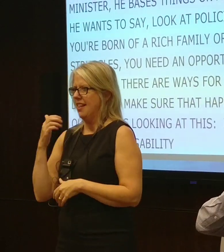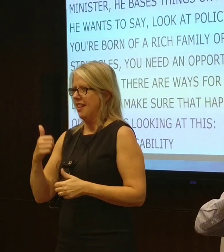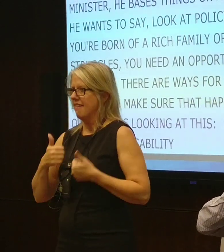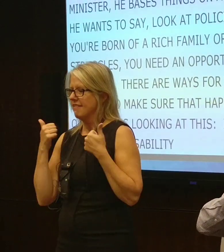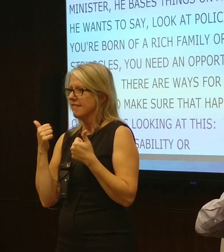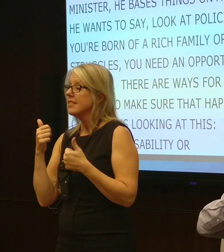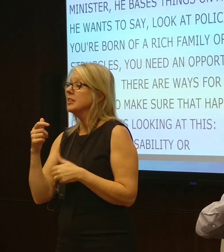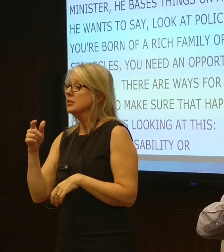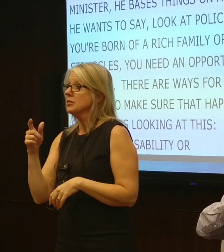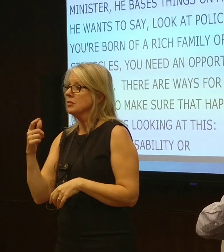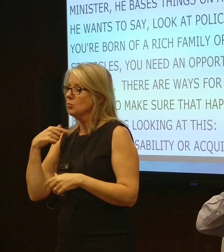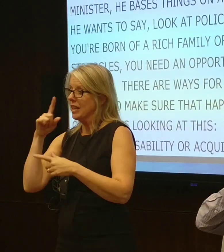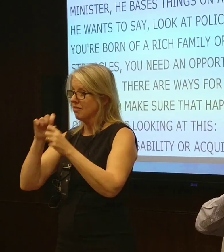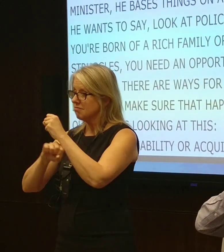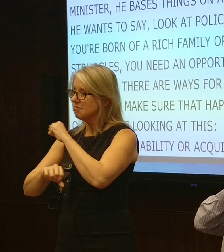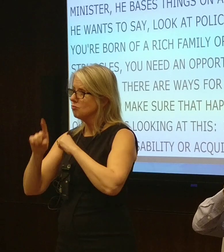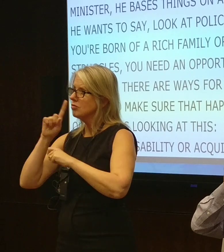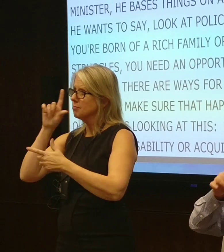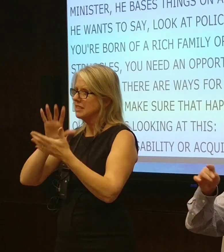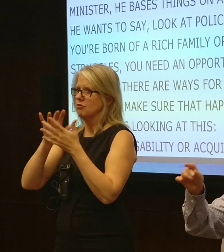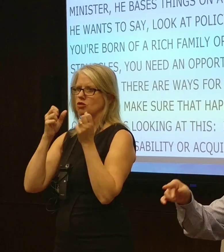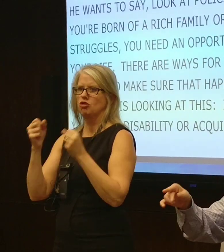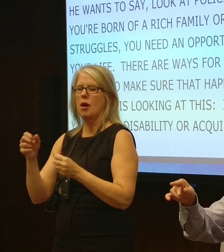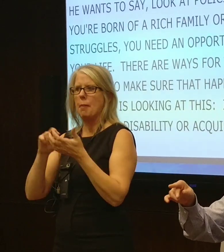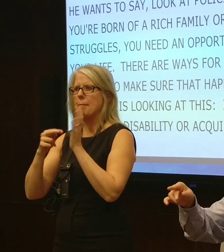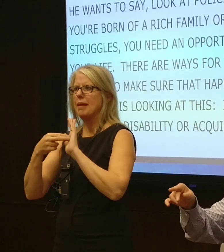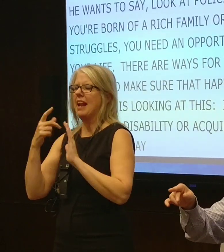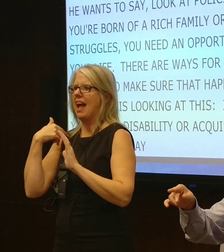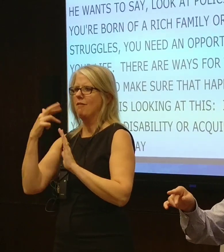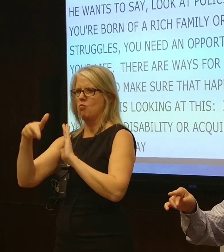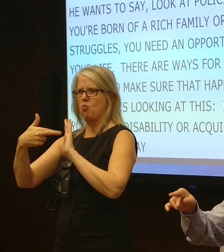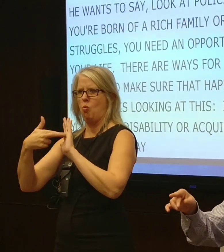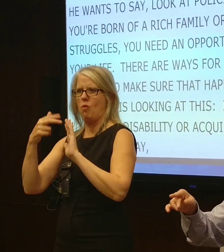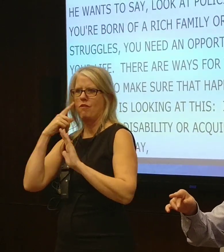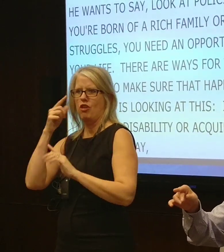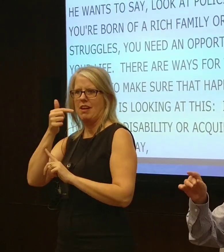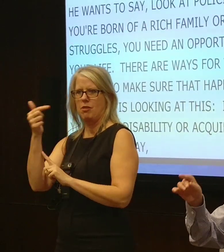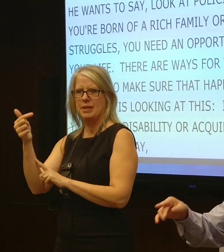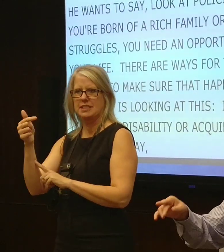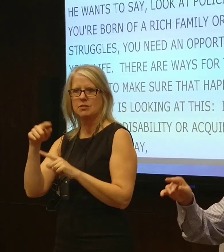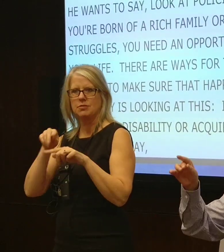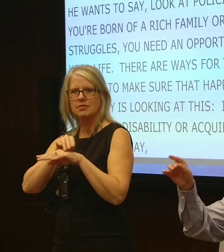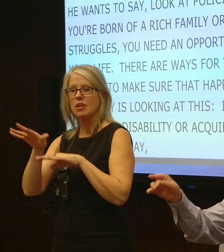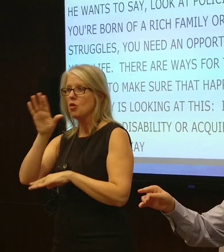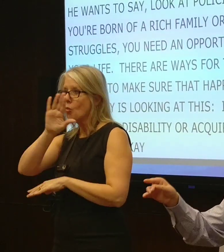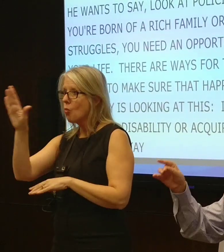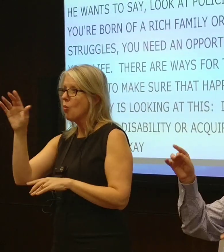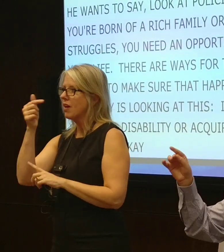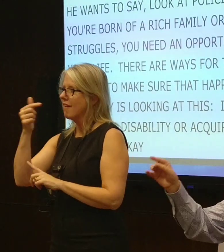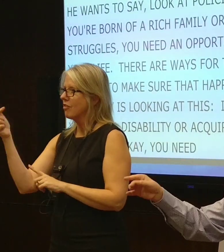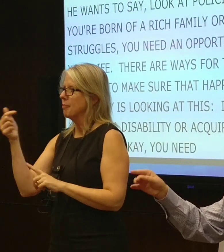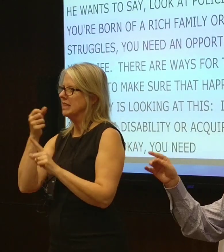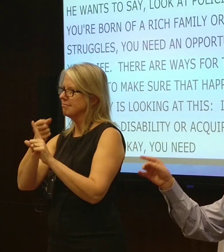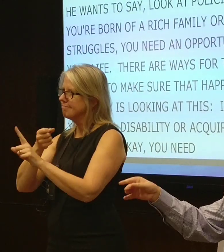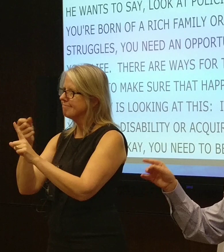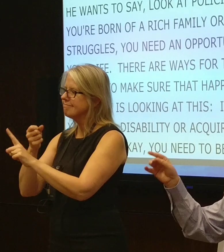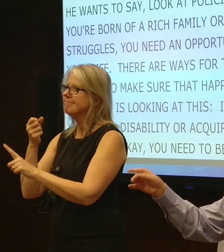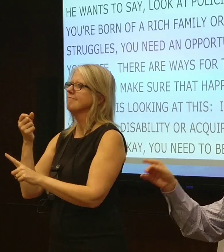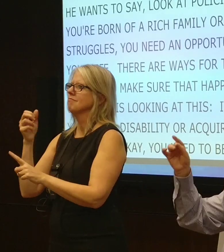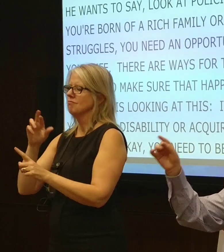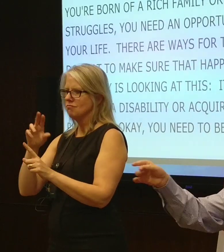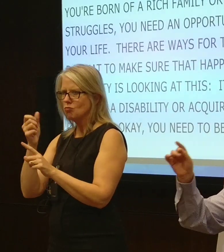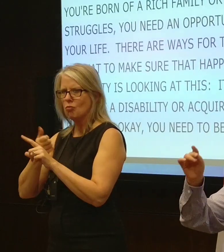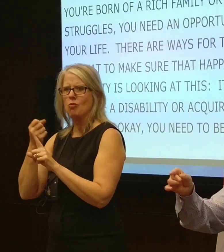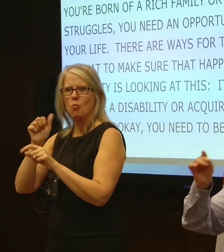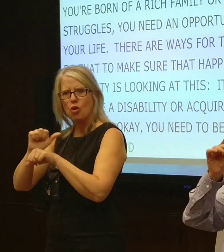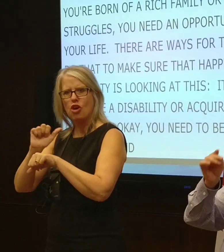for that fundamentally to happen, there has to be a role for government in this. Your government has to be there, putting the shoulder to the